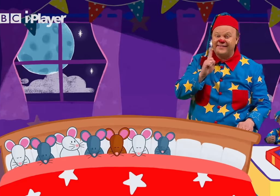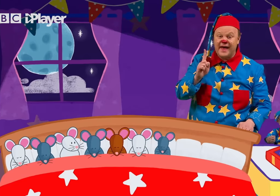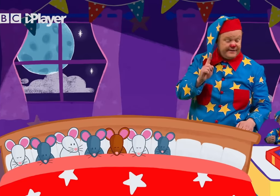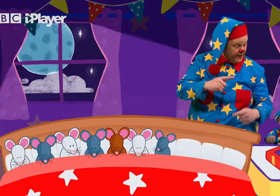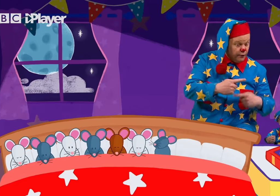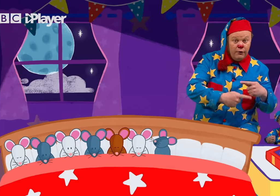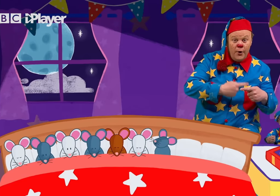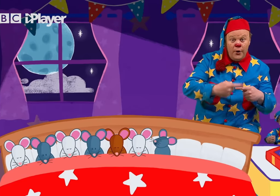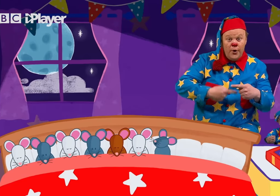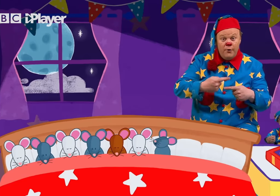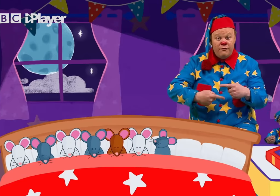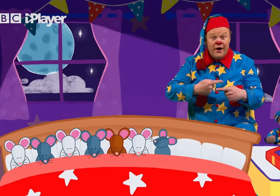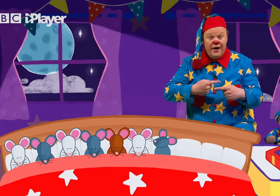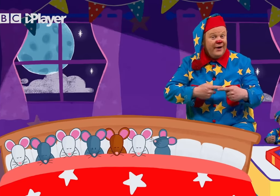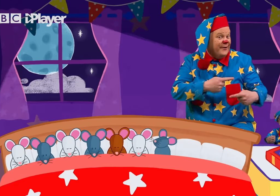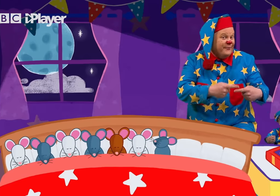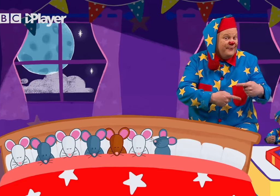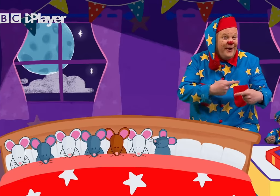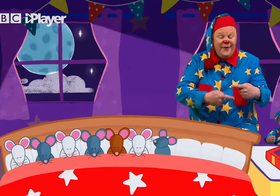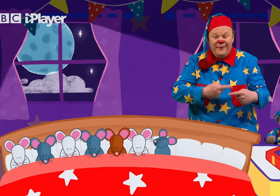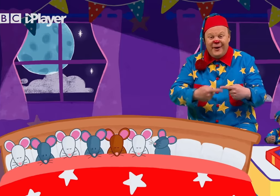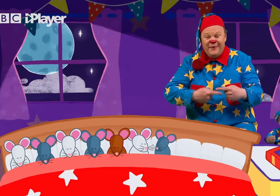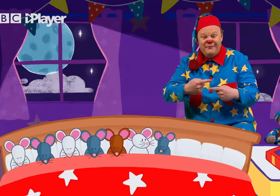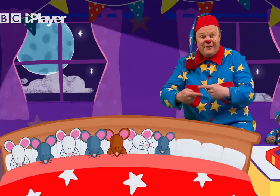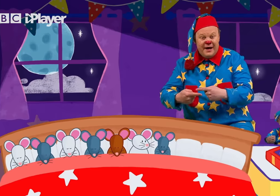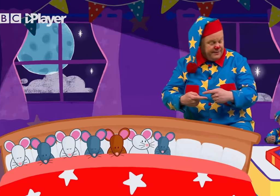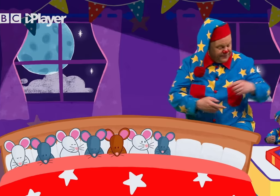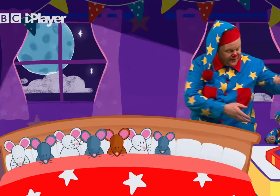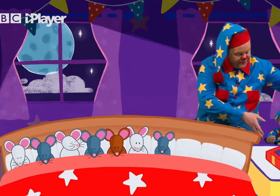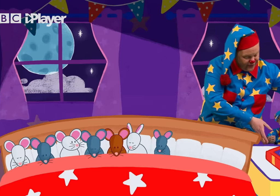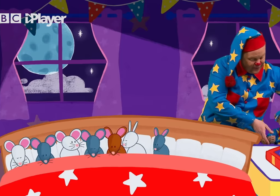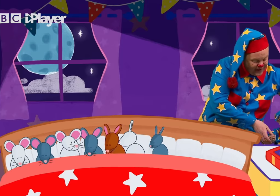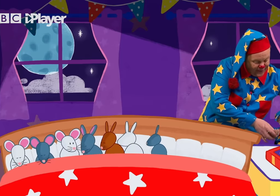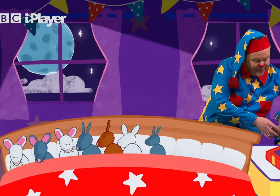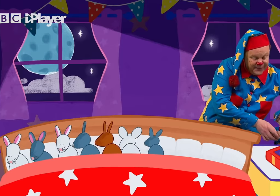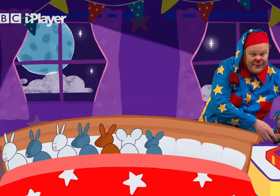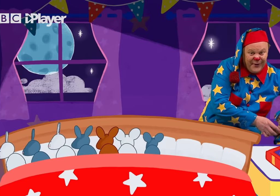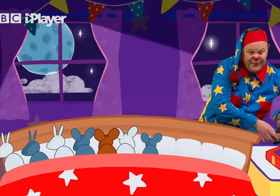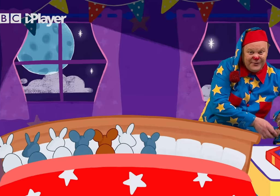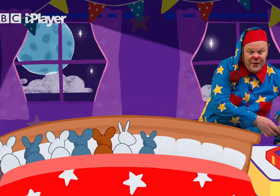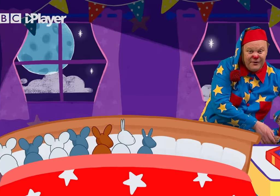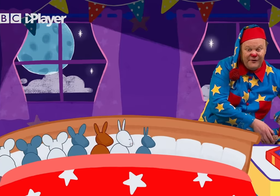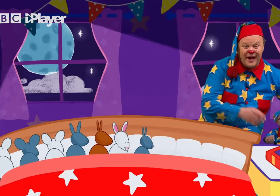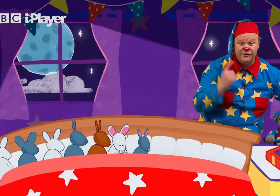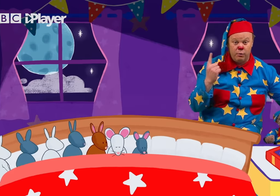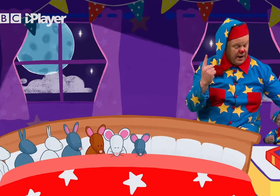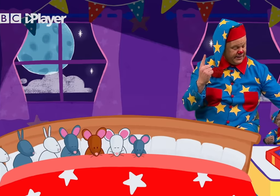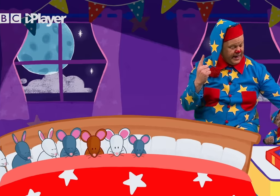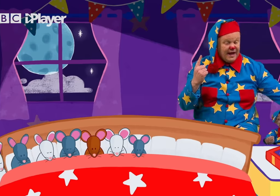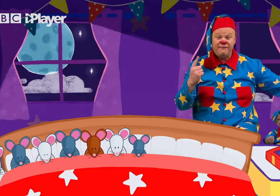said, "Roll over, roll over." So they all rolled over and one